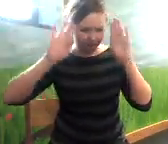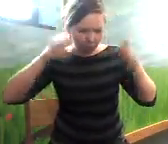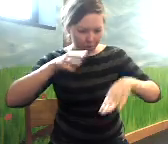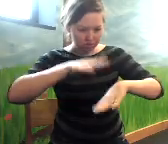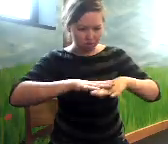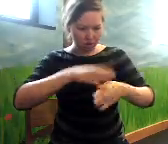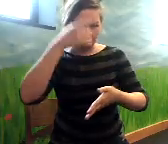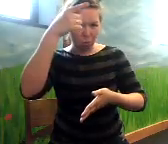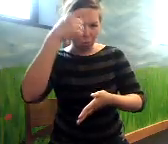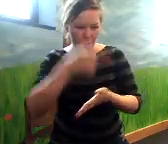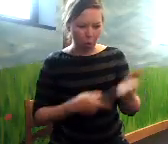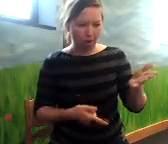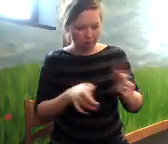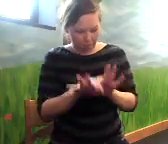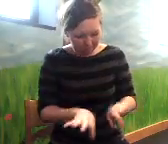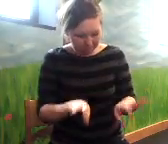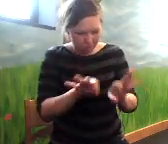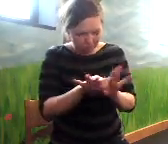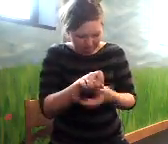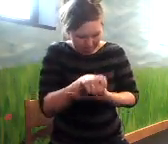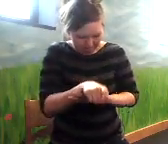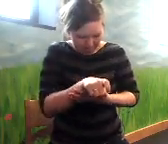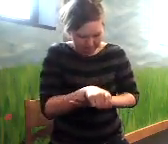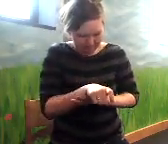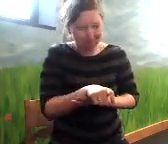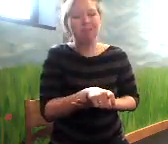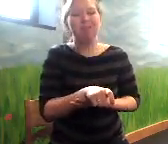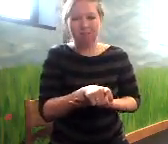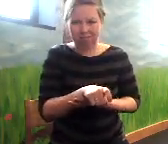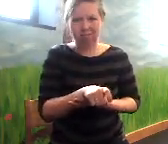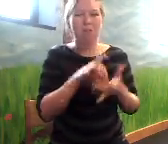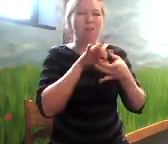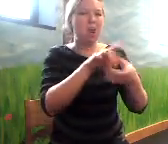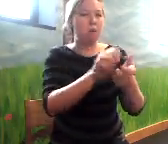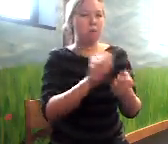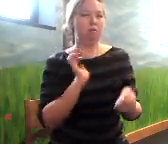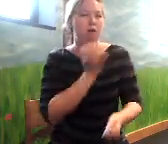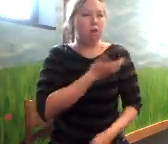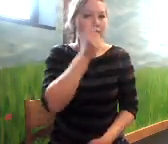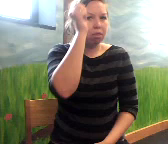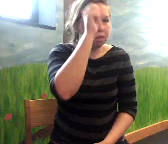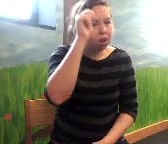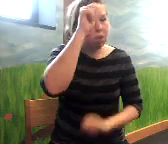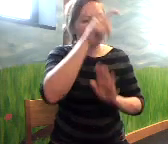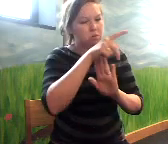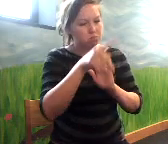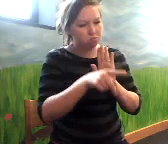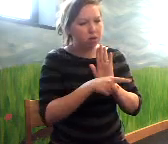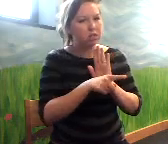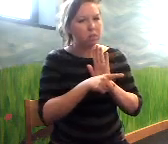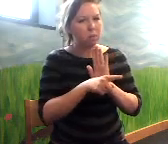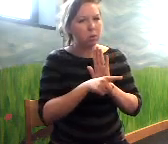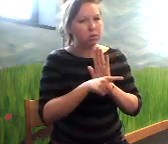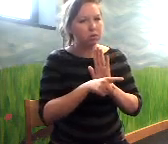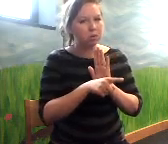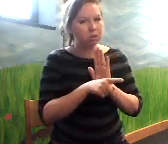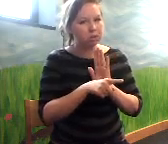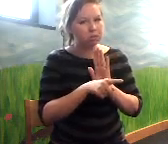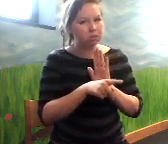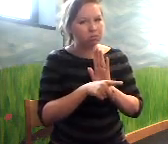principles they developed with the Cold War against the Soviet Union. So Vietnam becomes a pawn in this